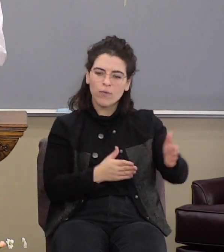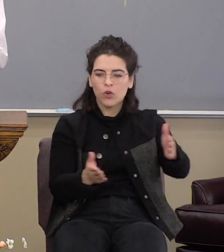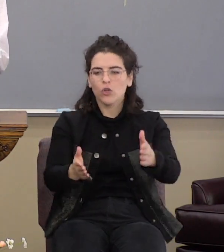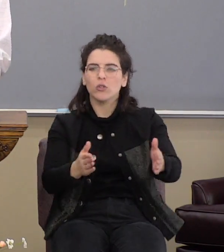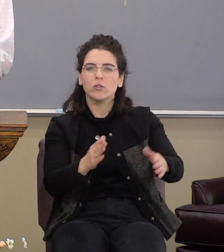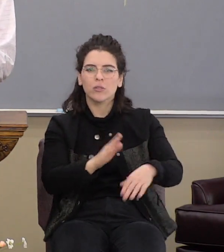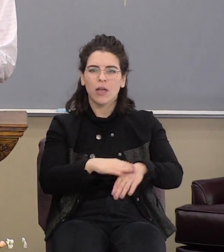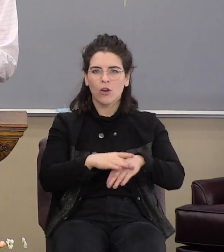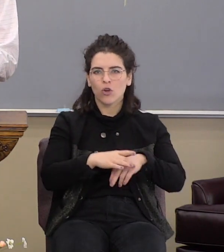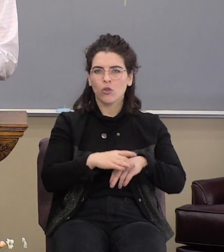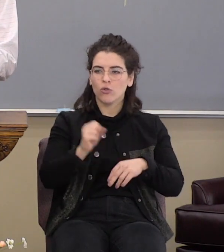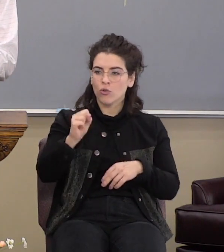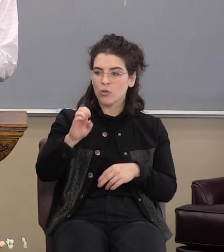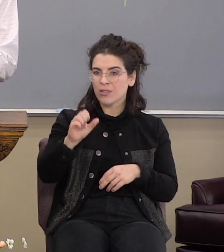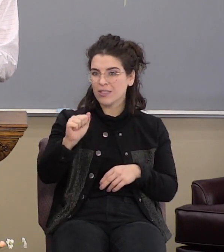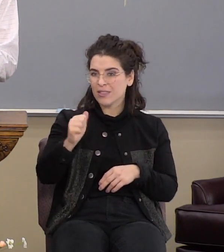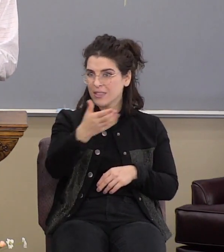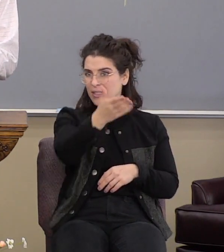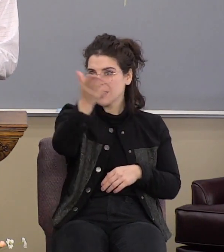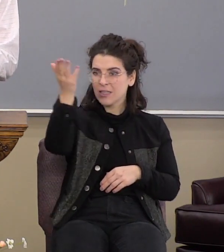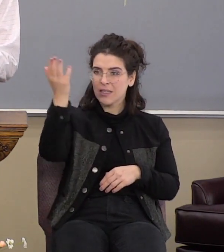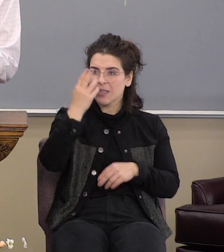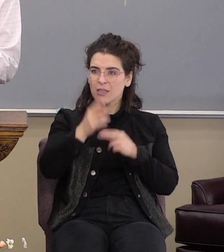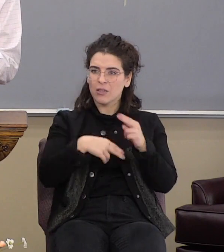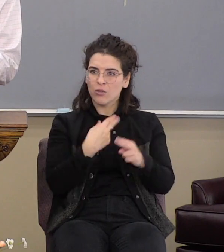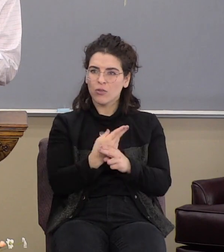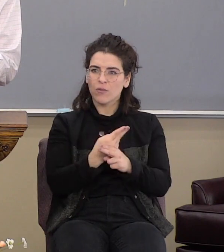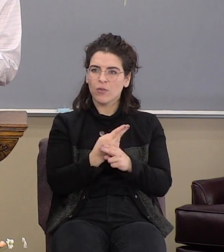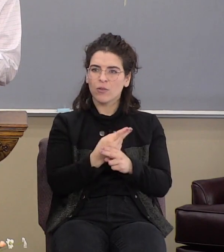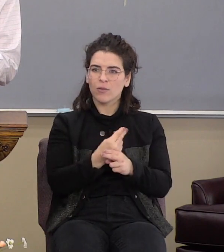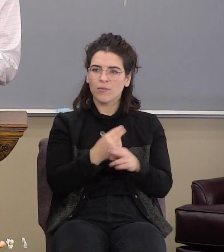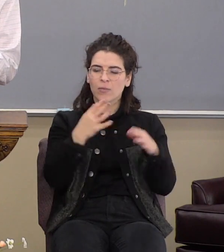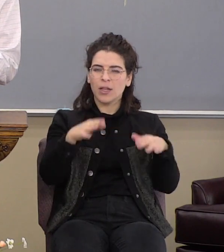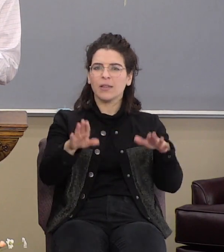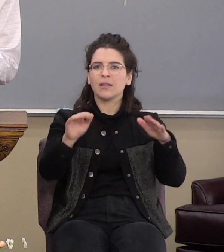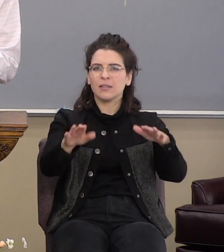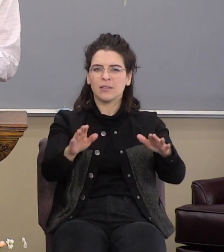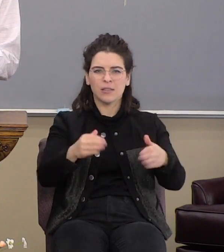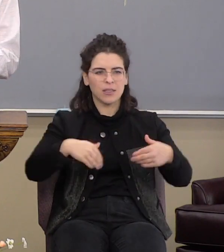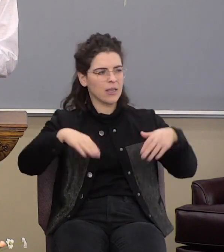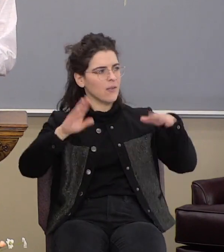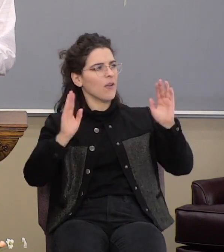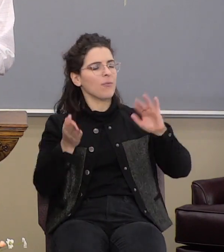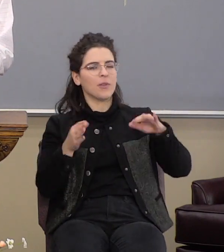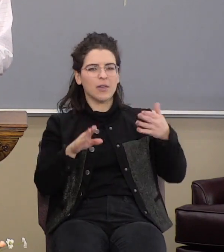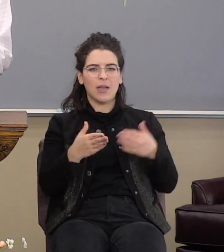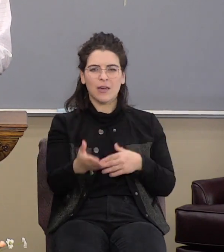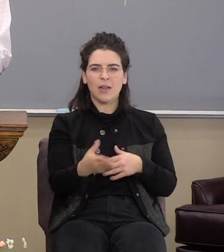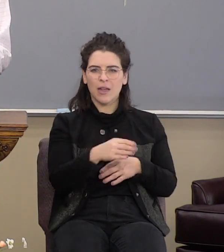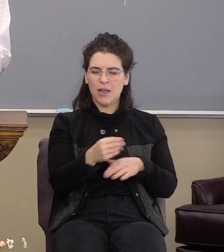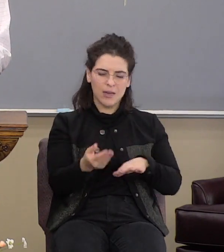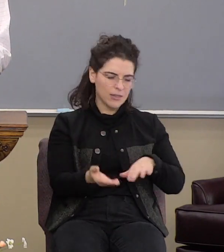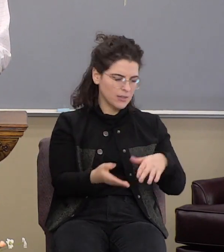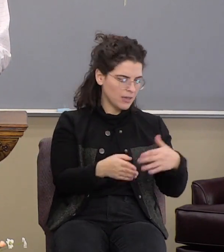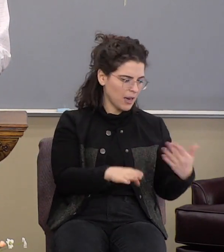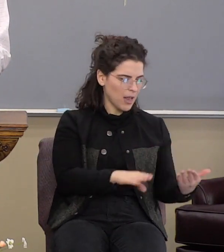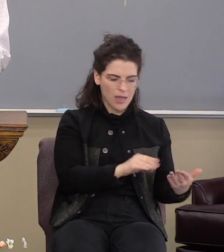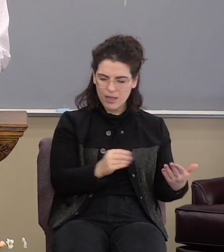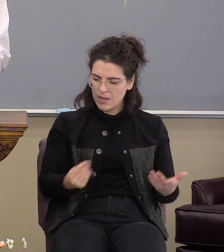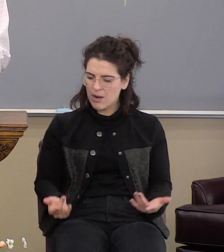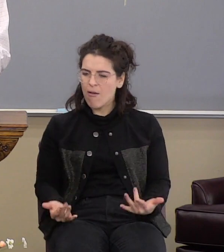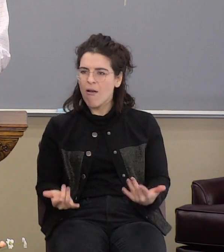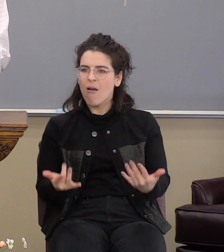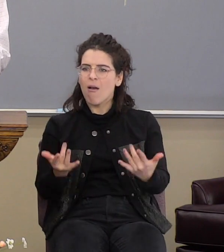Earth. There's a sea out there, okay, in the universe. "And the sea gave up the dead which were in it, and death and